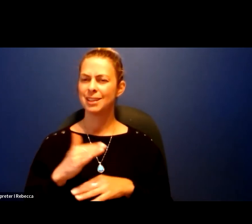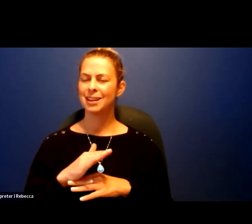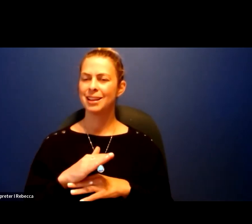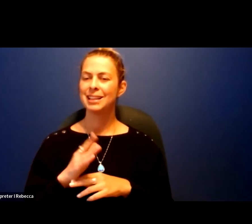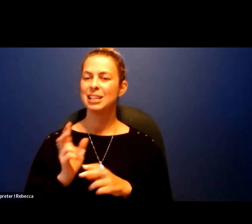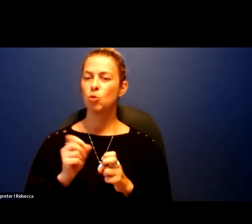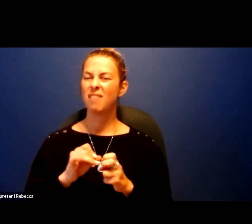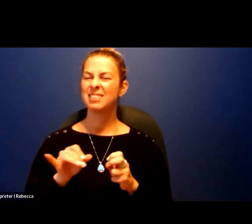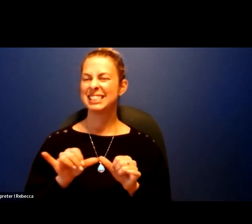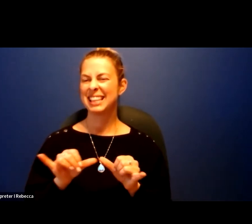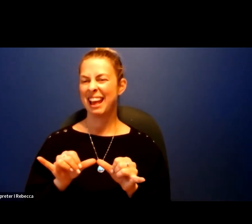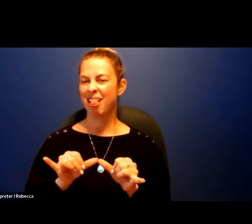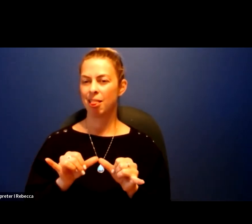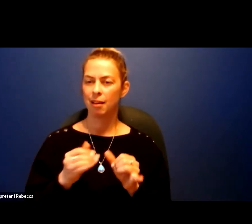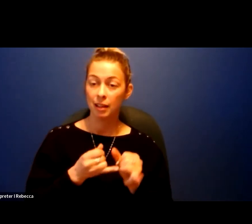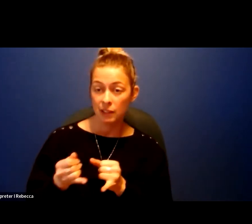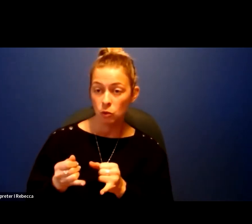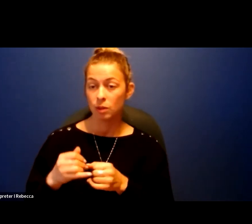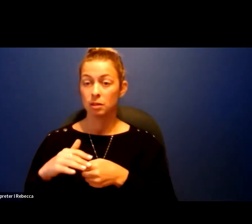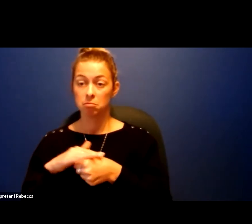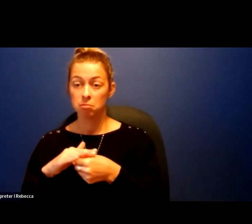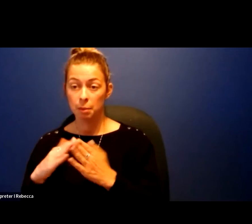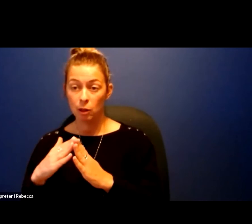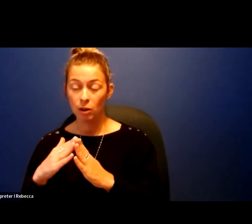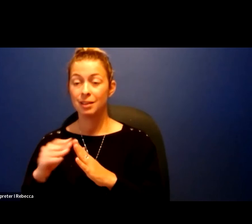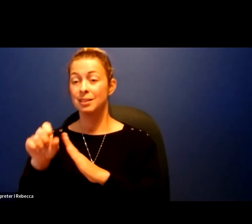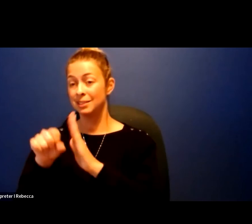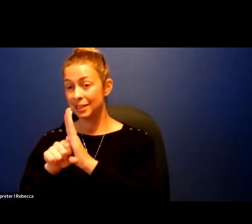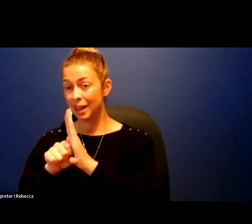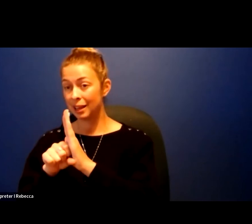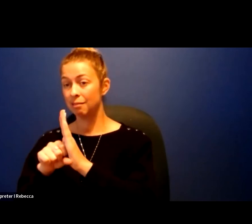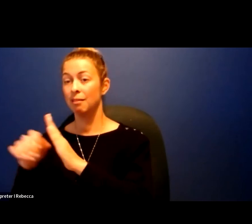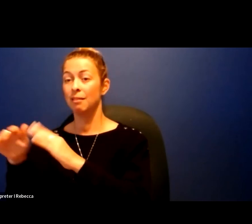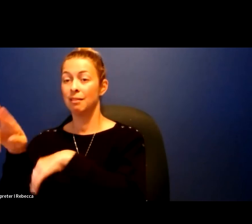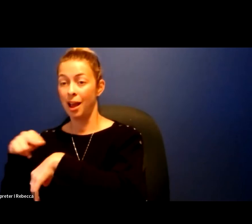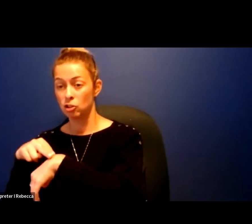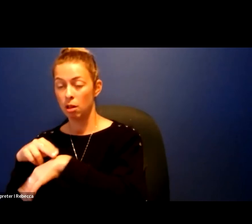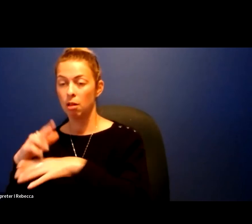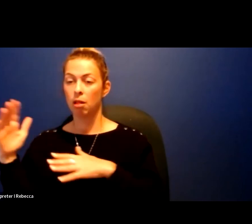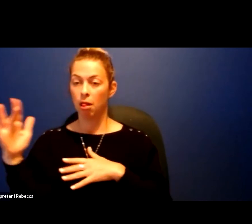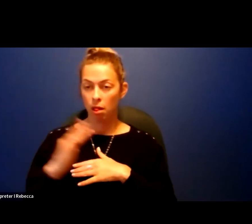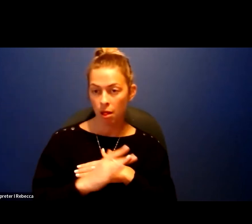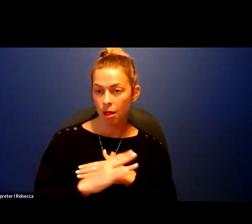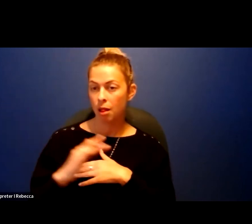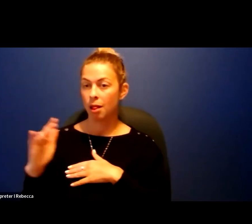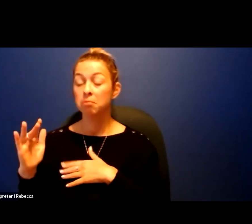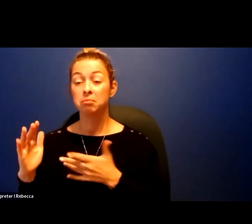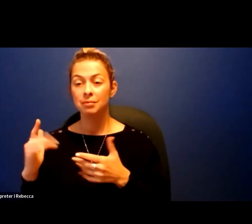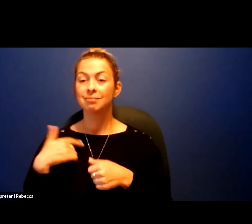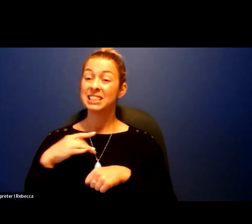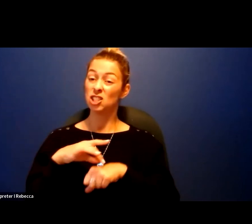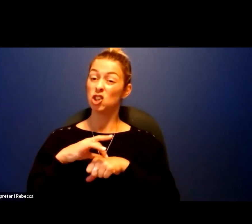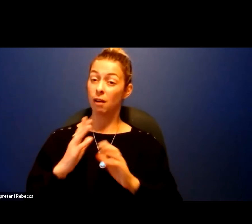Individual, community, neighborhood, state, federal, international, etc. And I think that issue of scale, as a geographer, is